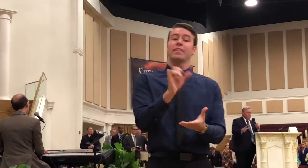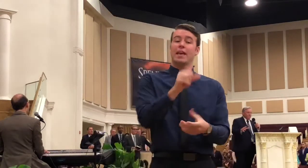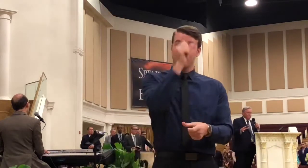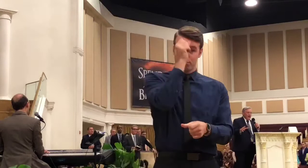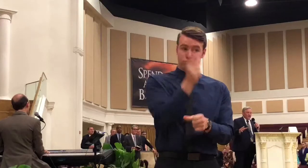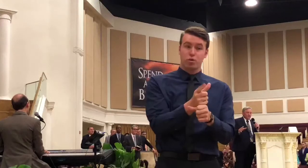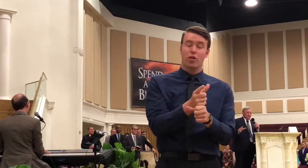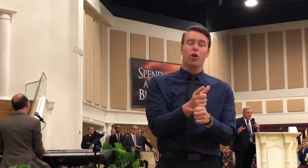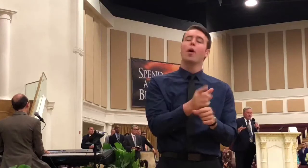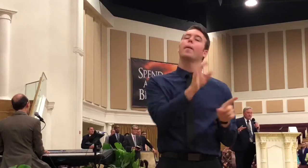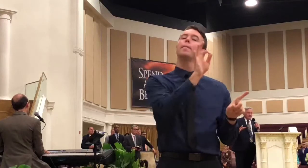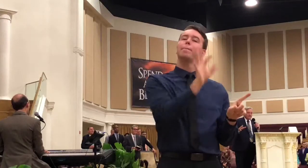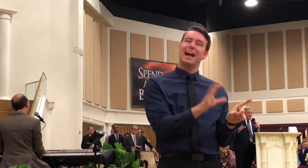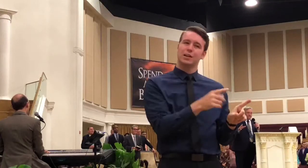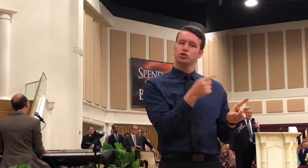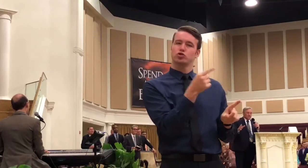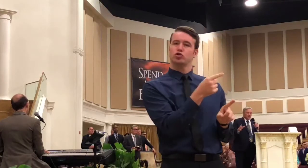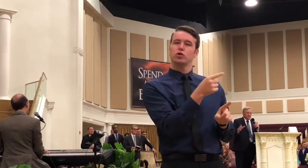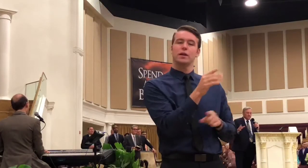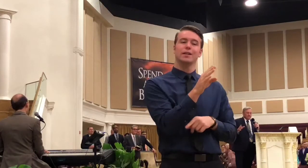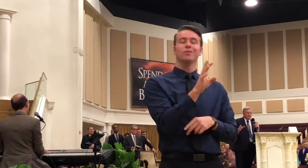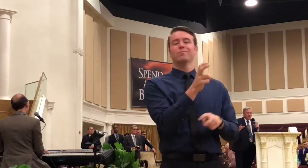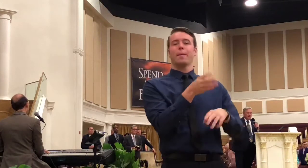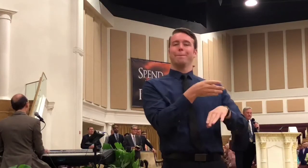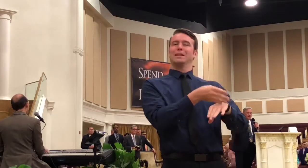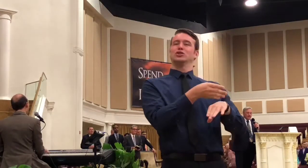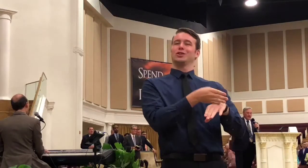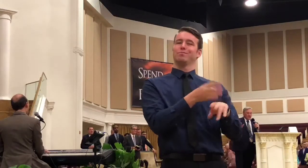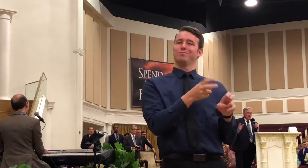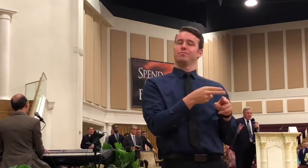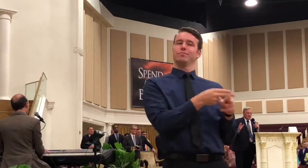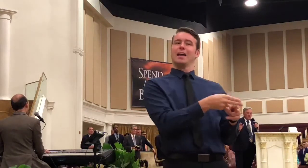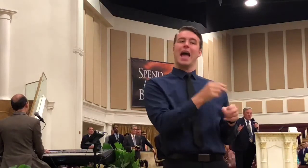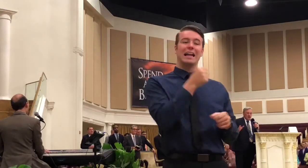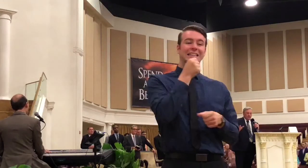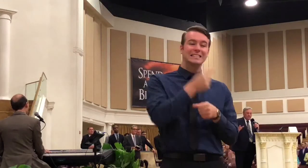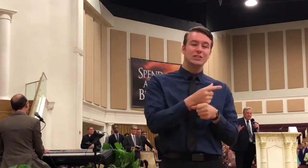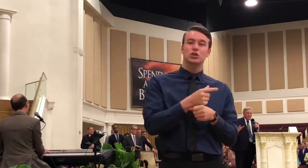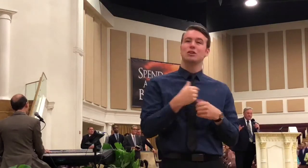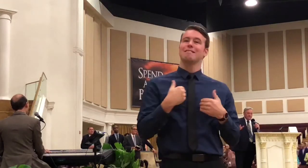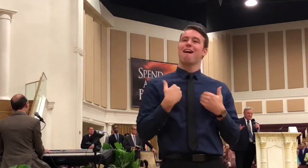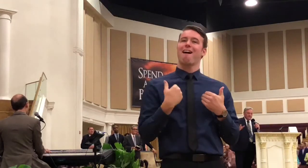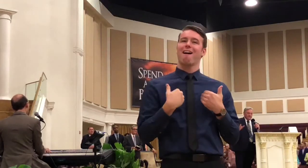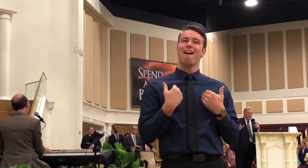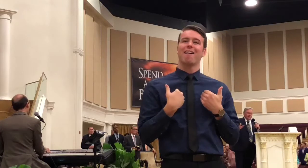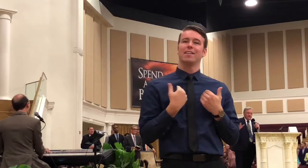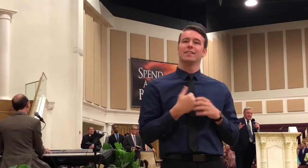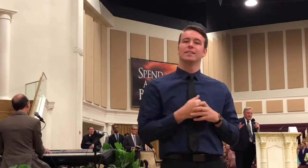Brother, Pastor, Bishop, and Sister Young